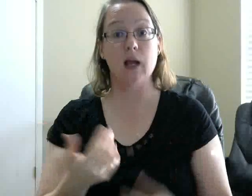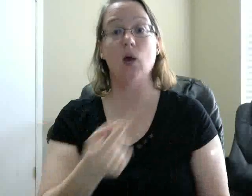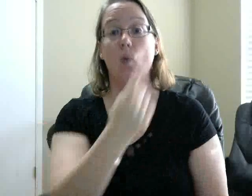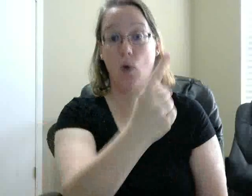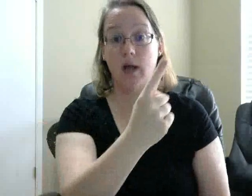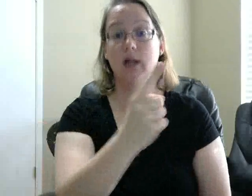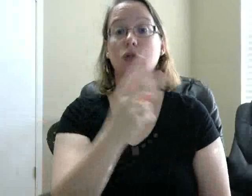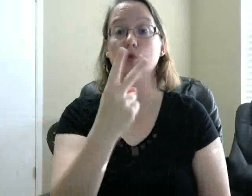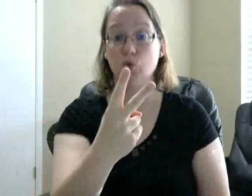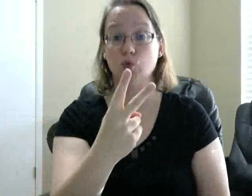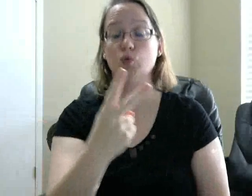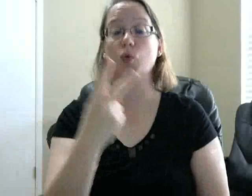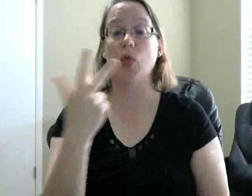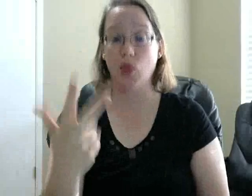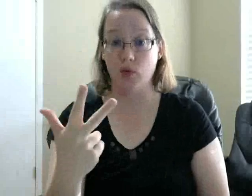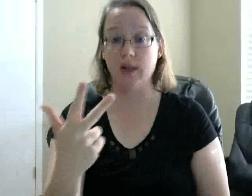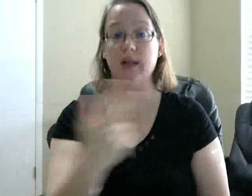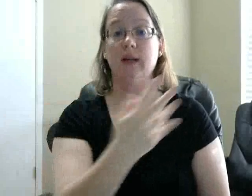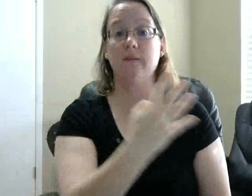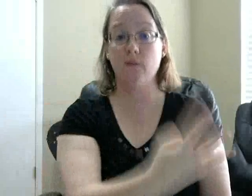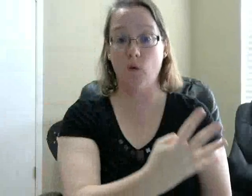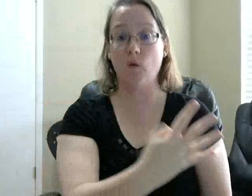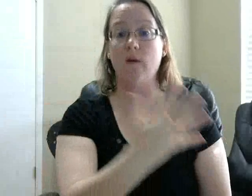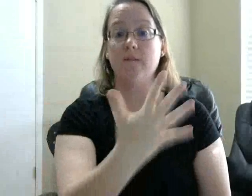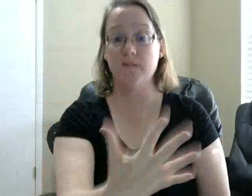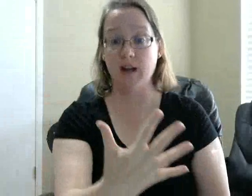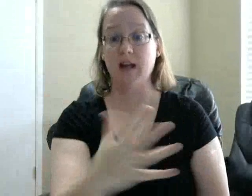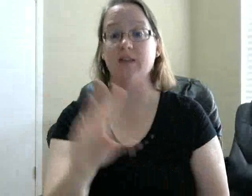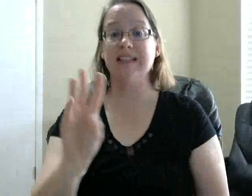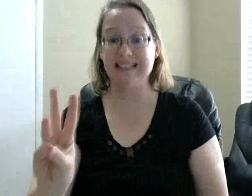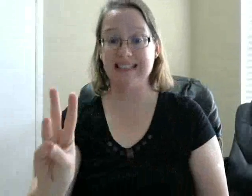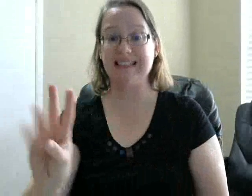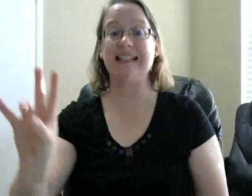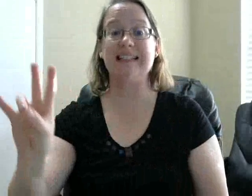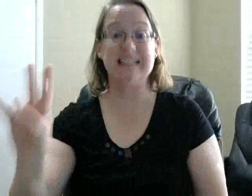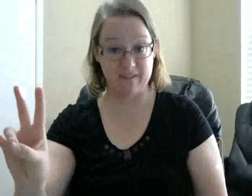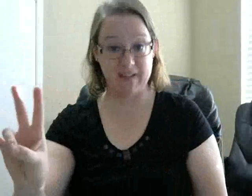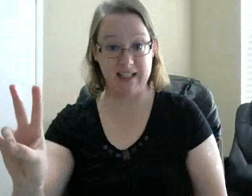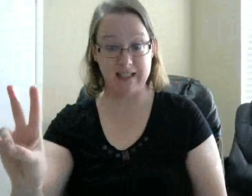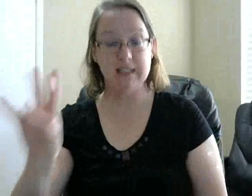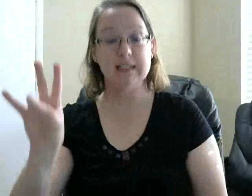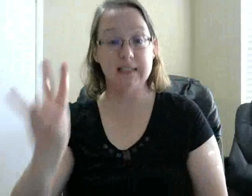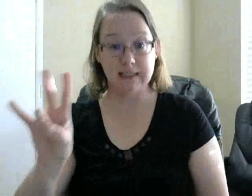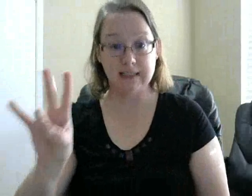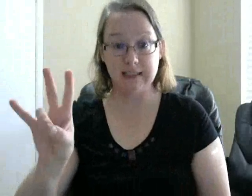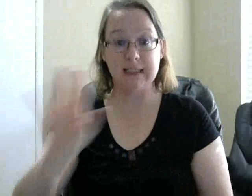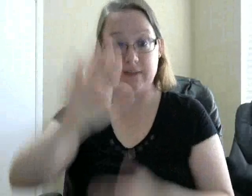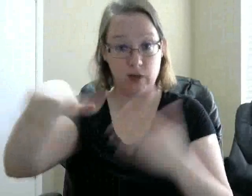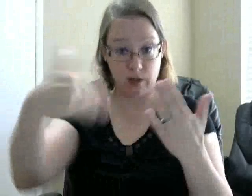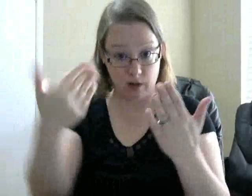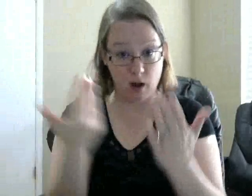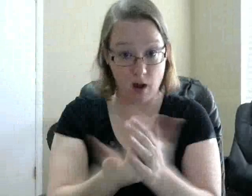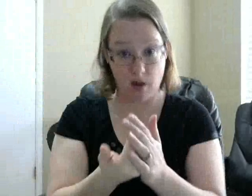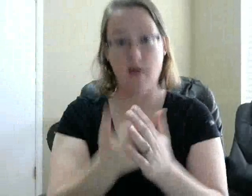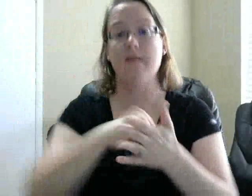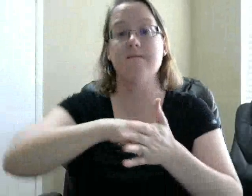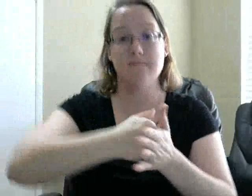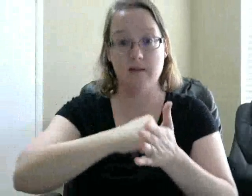1, 2, 3, 4, 5, 6, 7 avocados. So 3 plus 4 is equal to